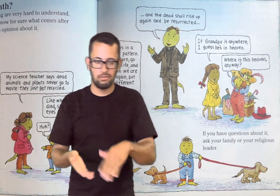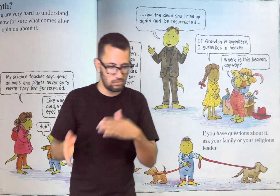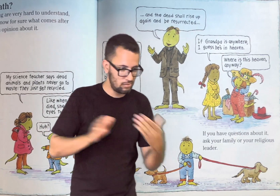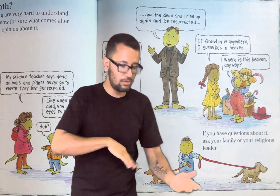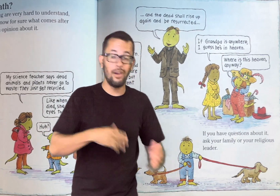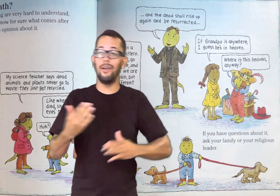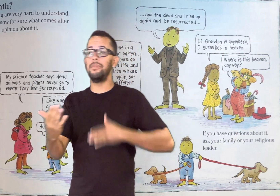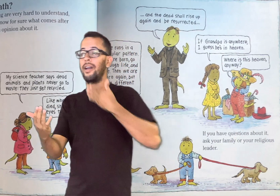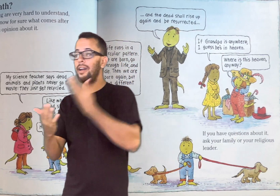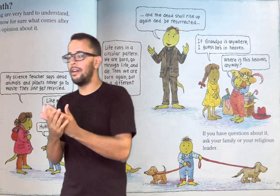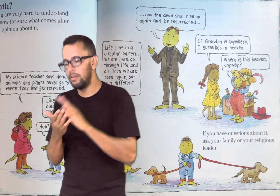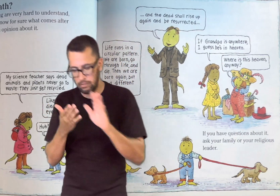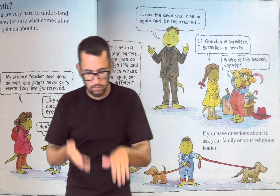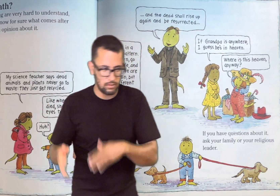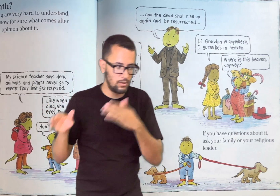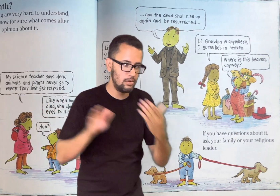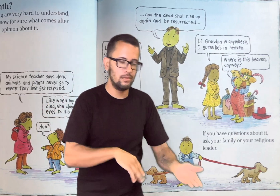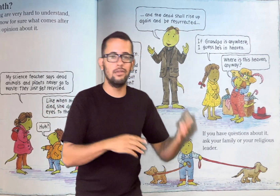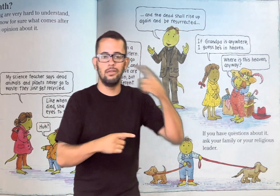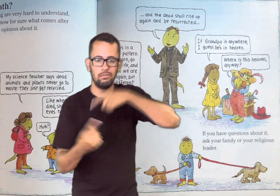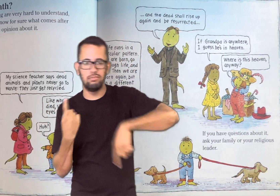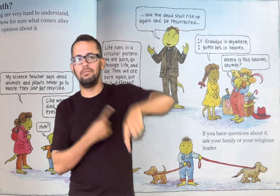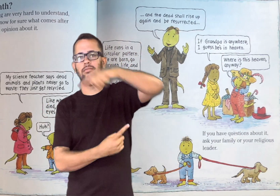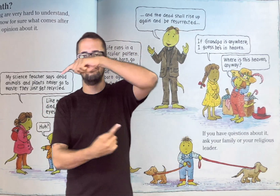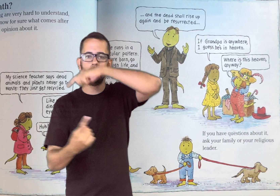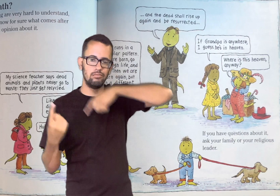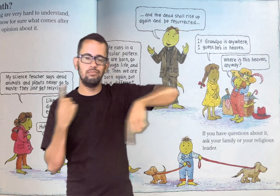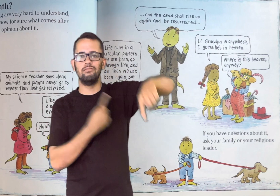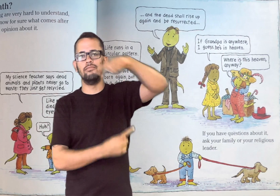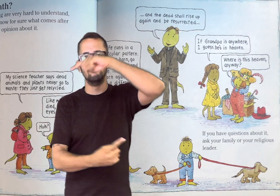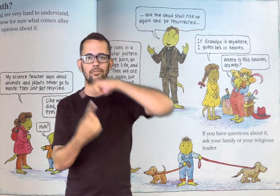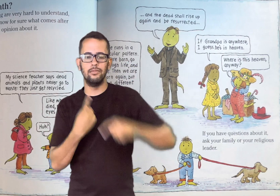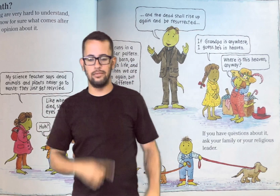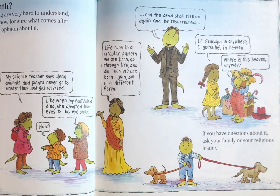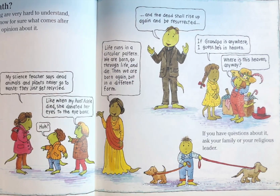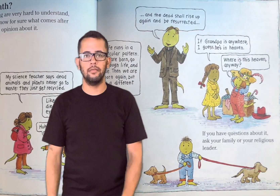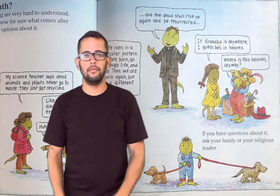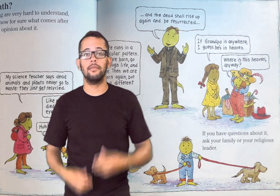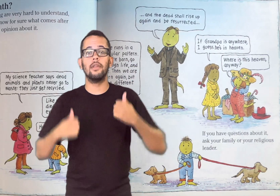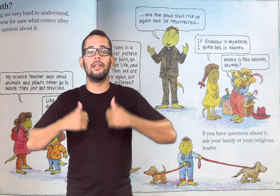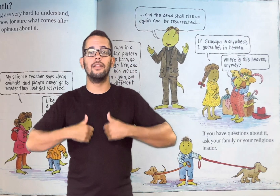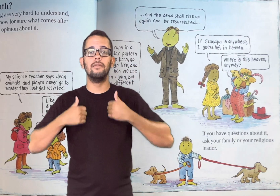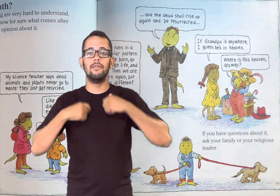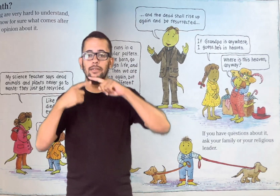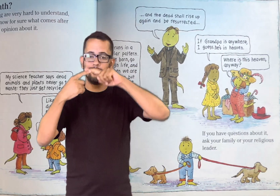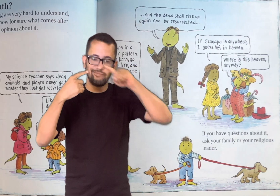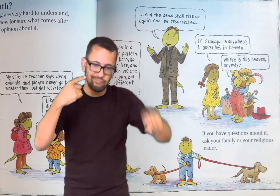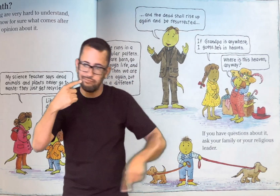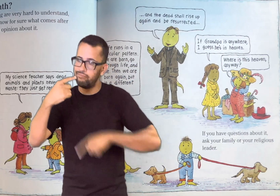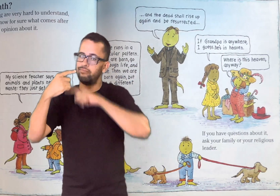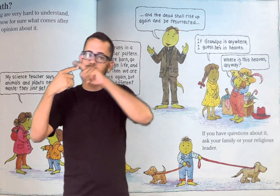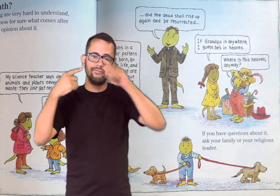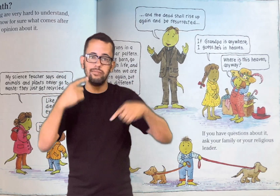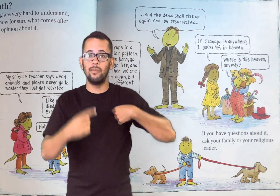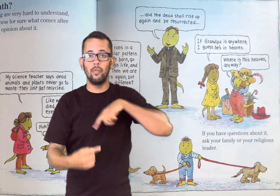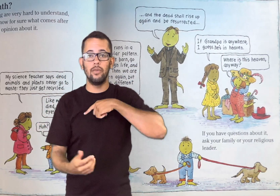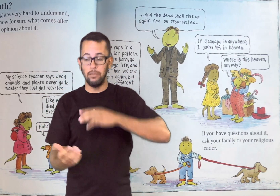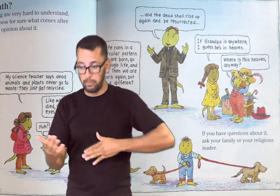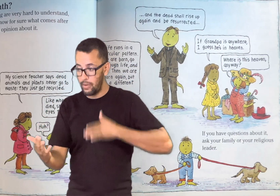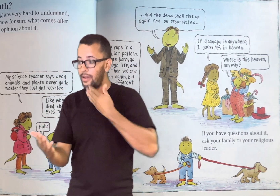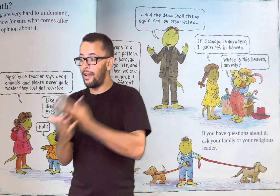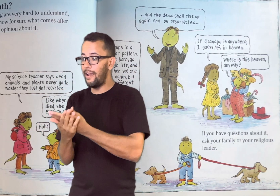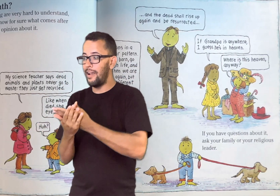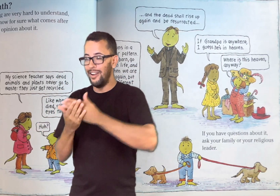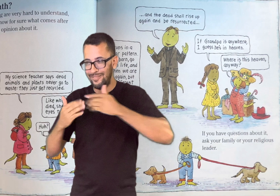Life runs in a circular pattern. We are born, go through life, and die. Then we are born again, but in a different